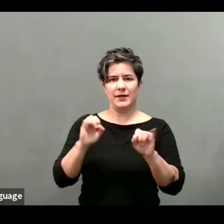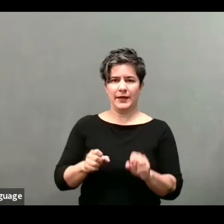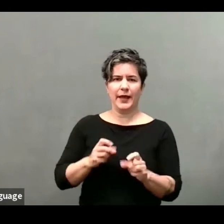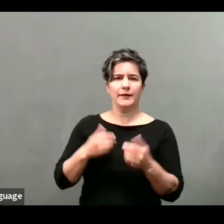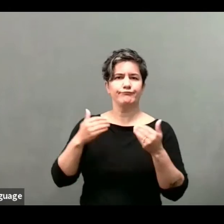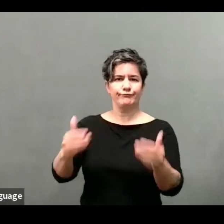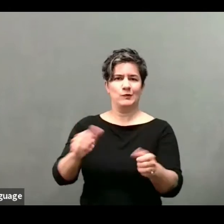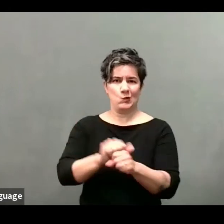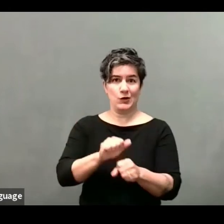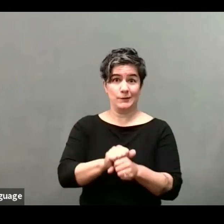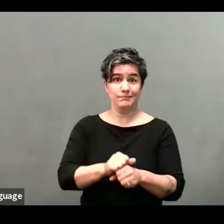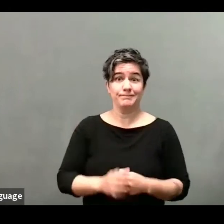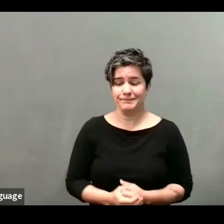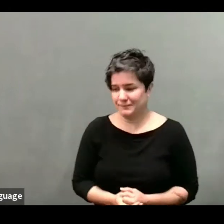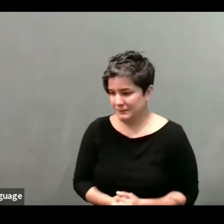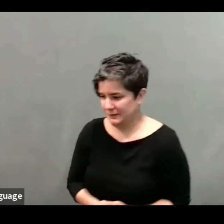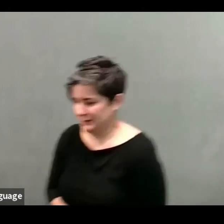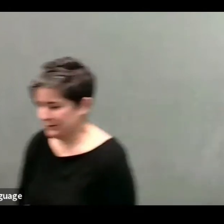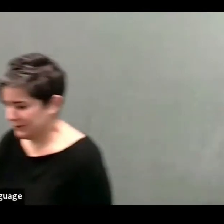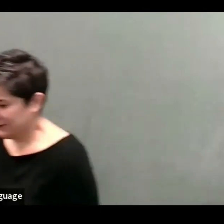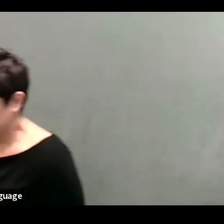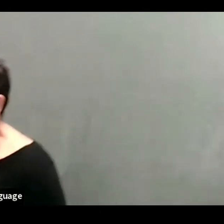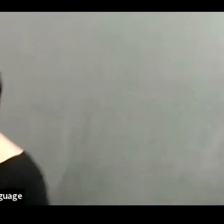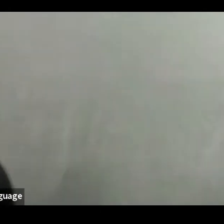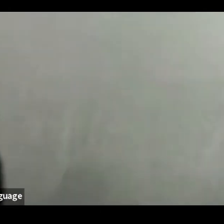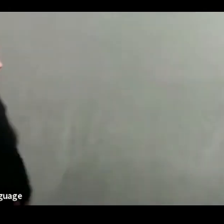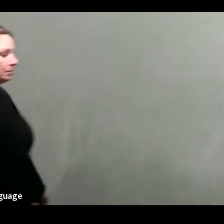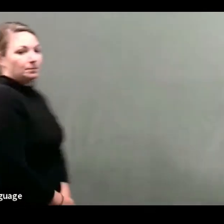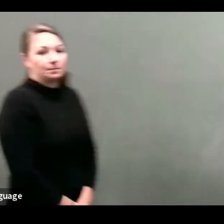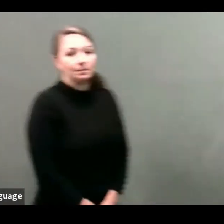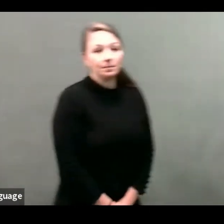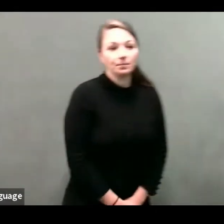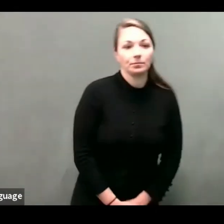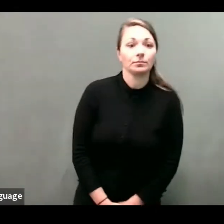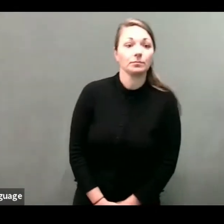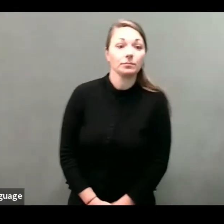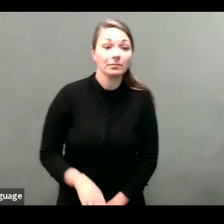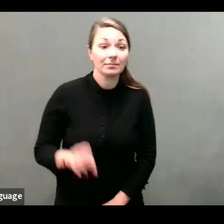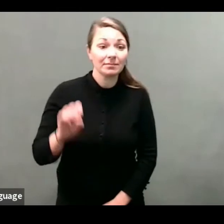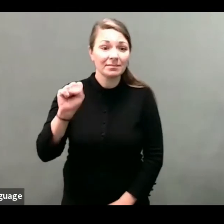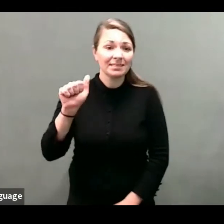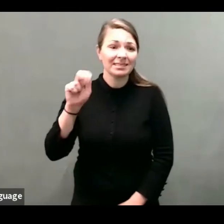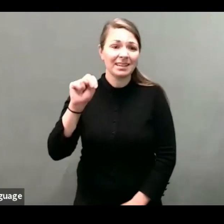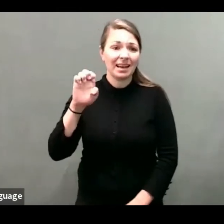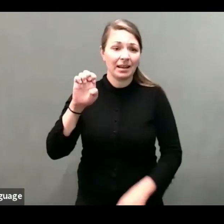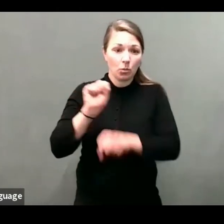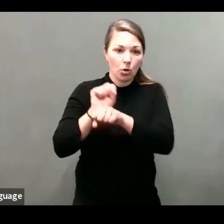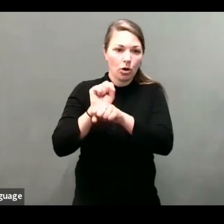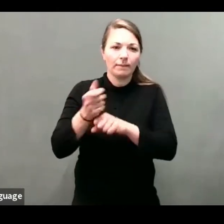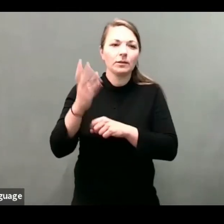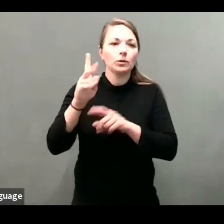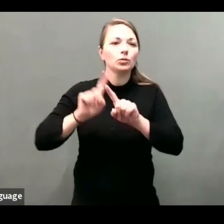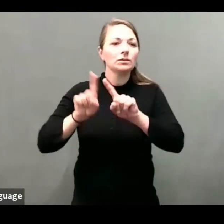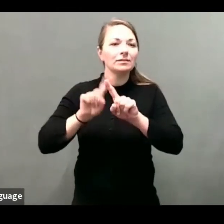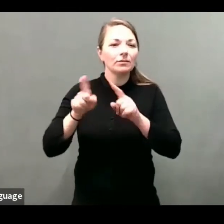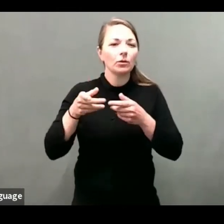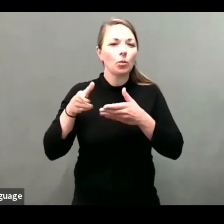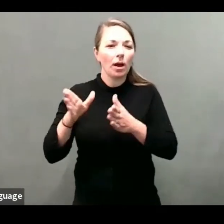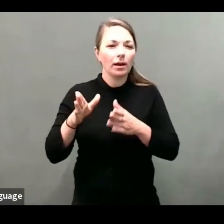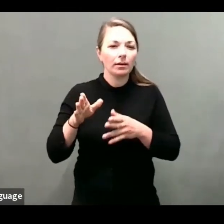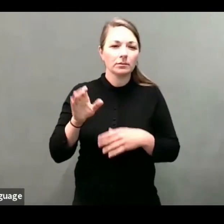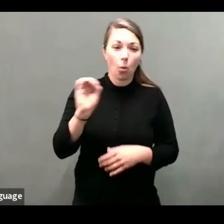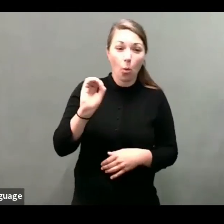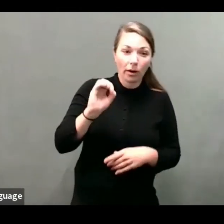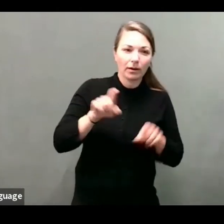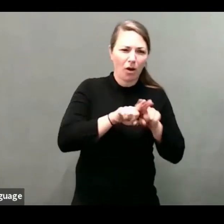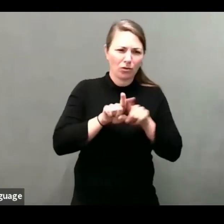independently. Now, SANES work in a few different ways in Oregon and actually across the country too, because